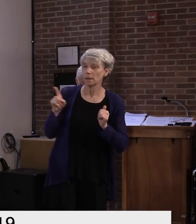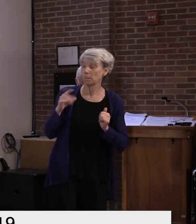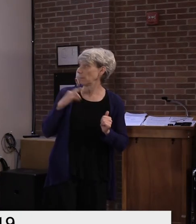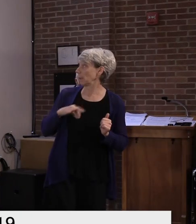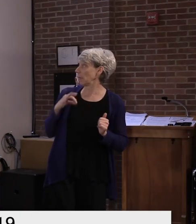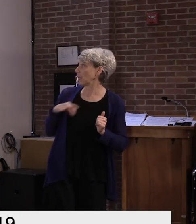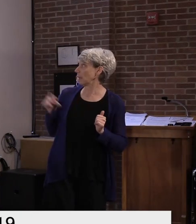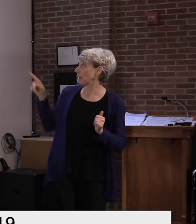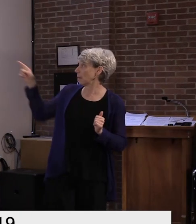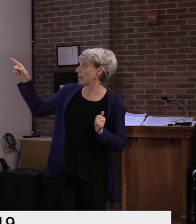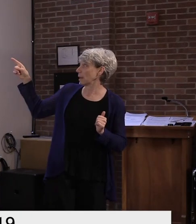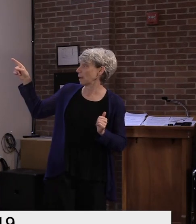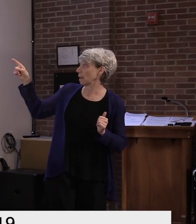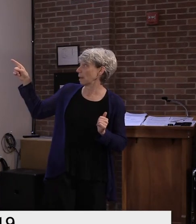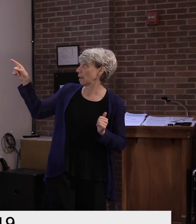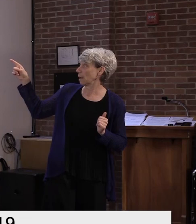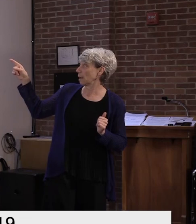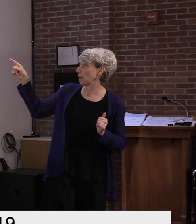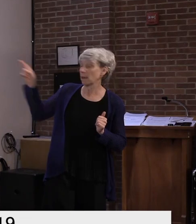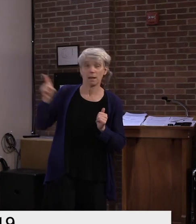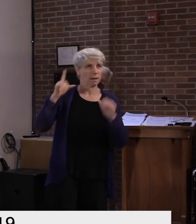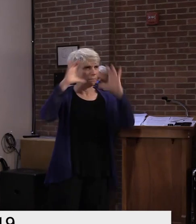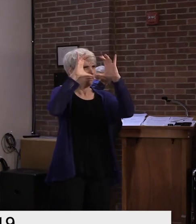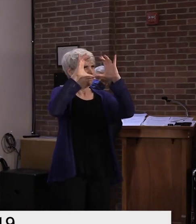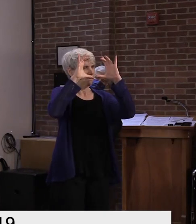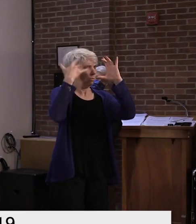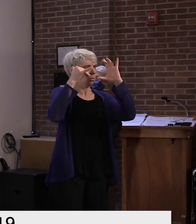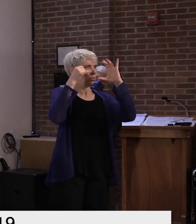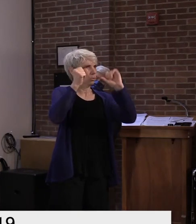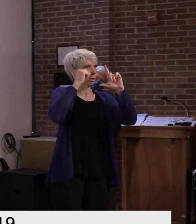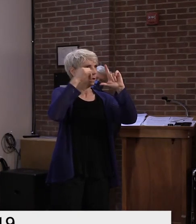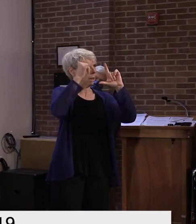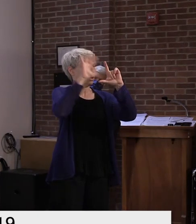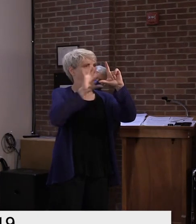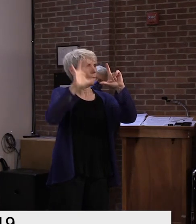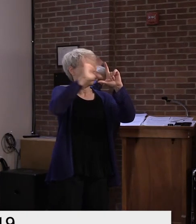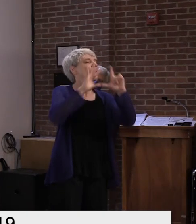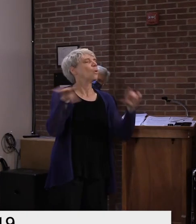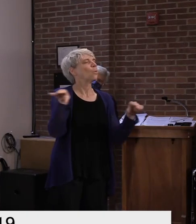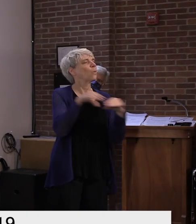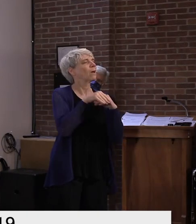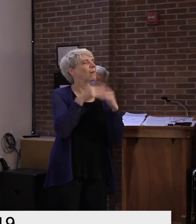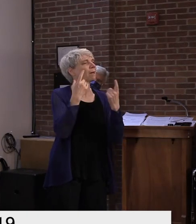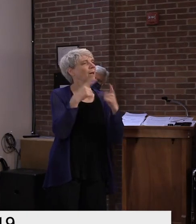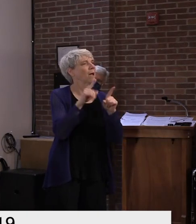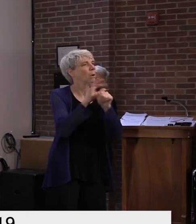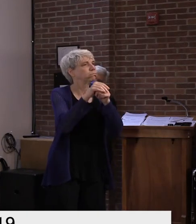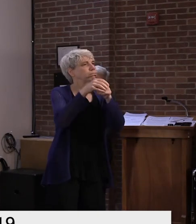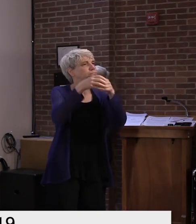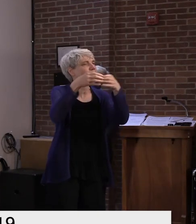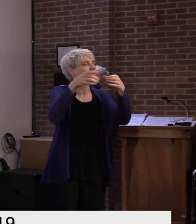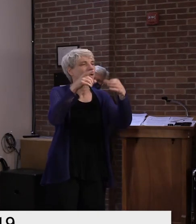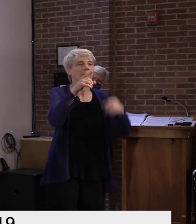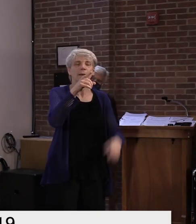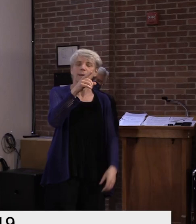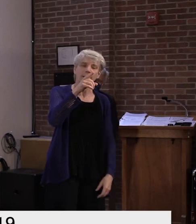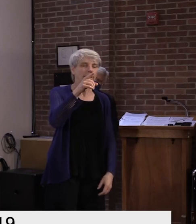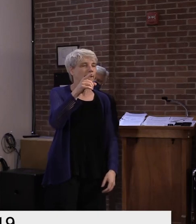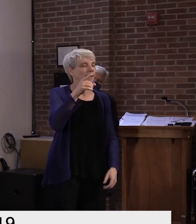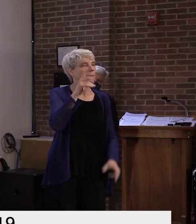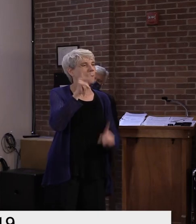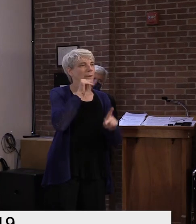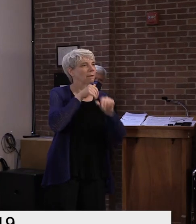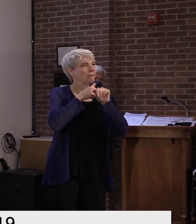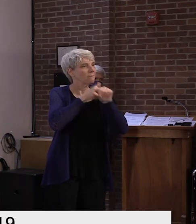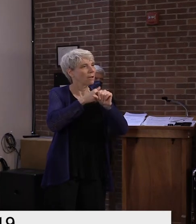Maine that turned to yellow, where they did have an outbreak this week associated with a wedding that didn't follow Maine health guidance